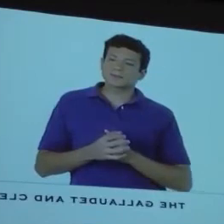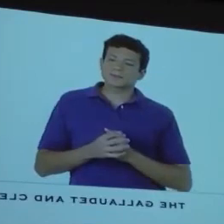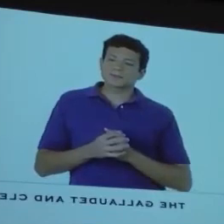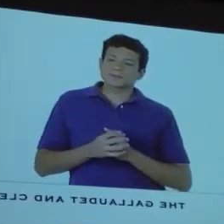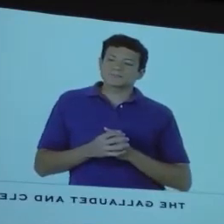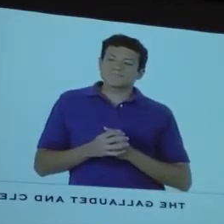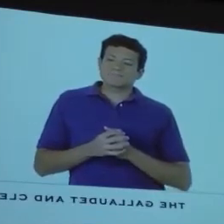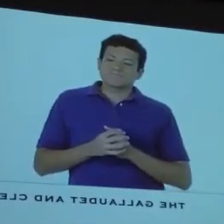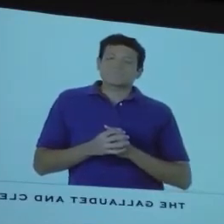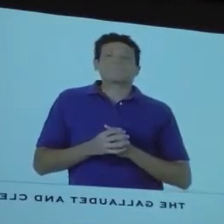Claire.